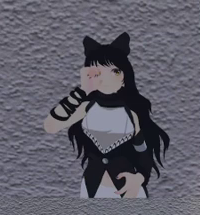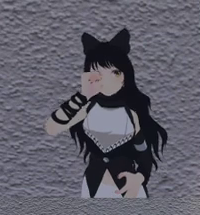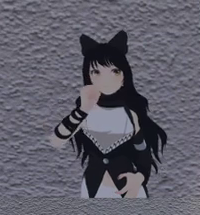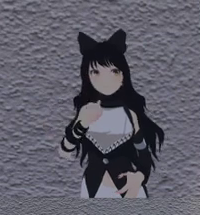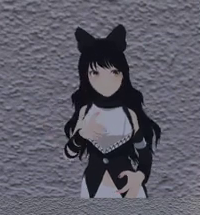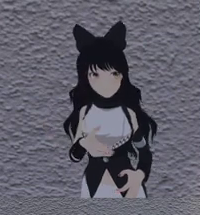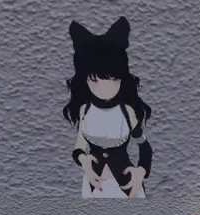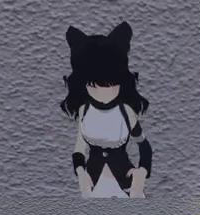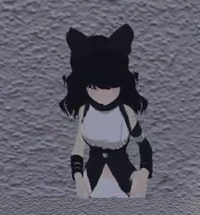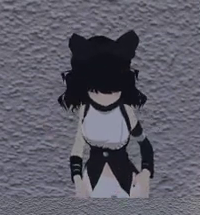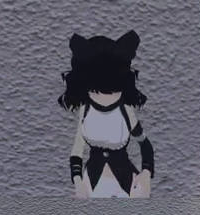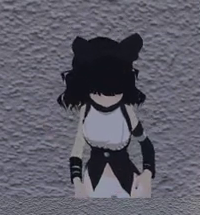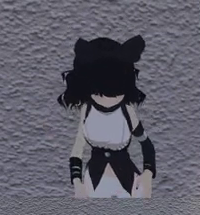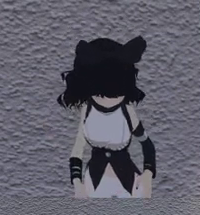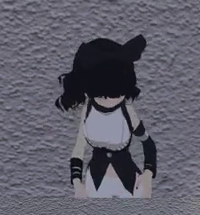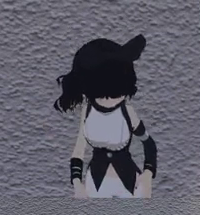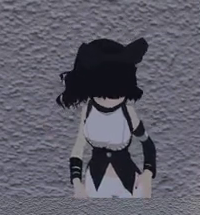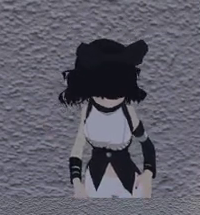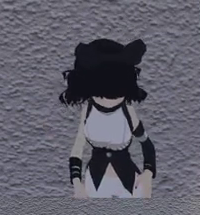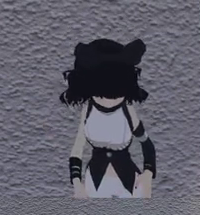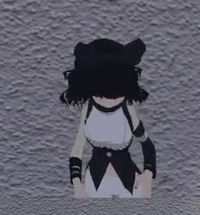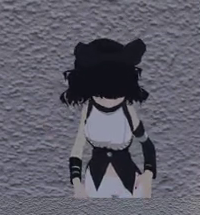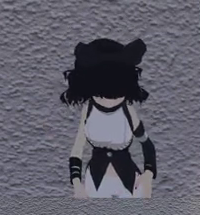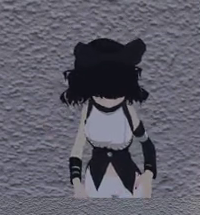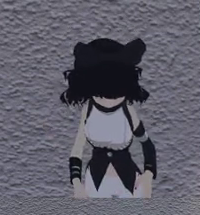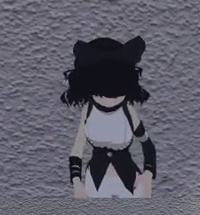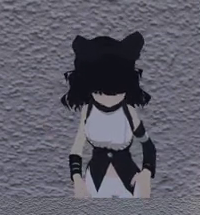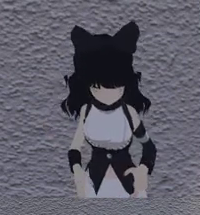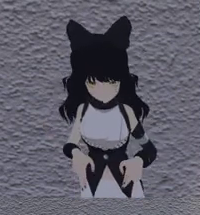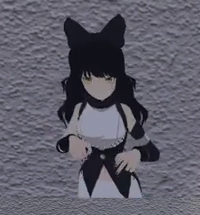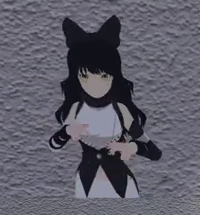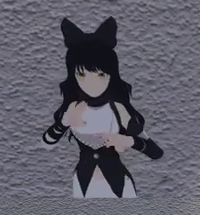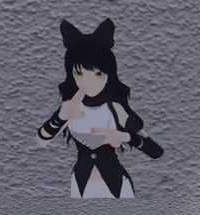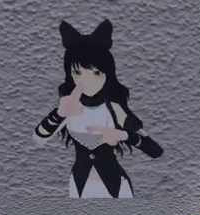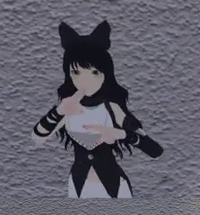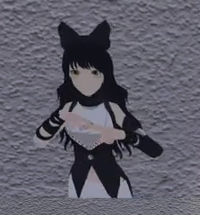Or you could do thumbs up. Either of them work.